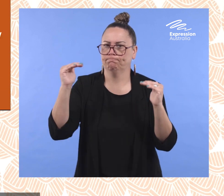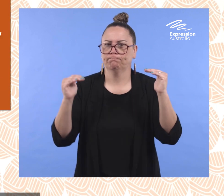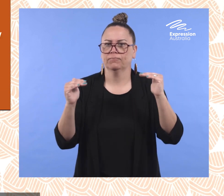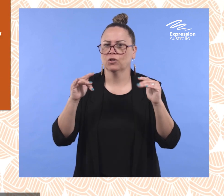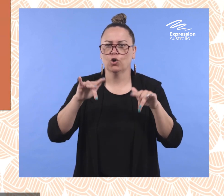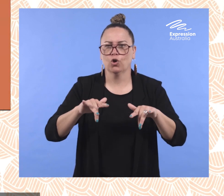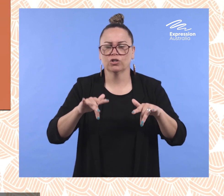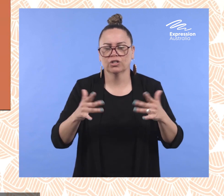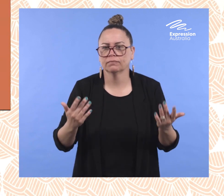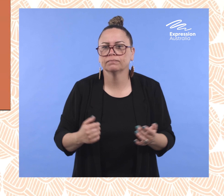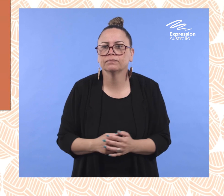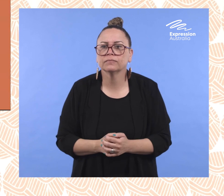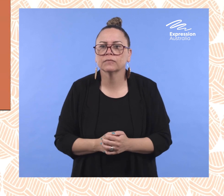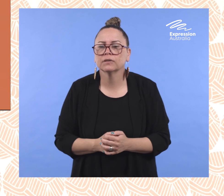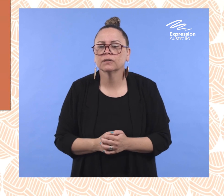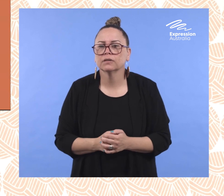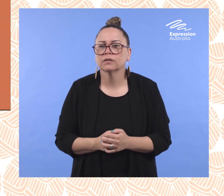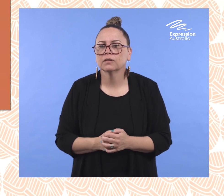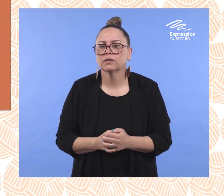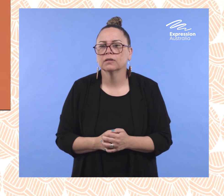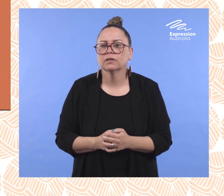as to the no.